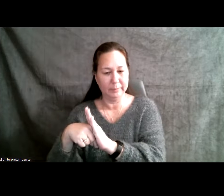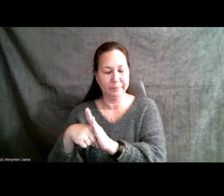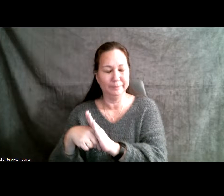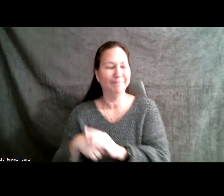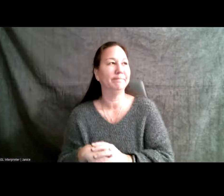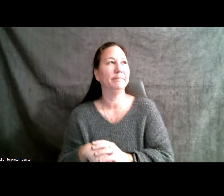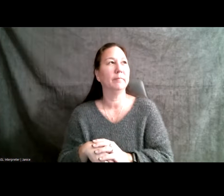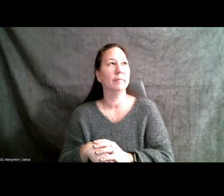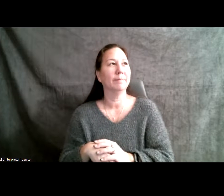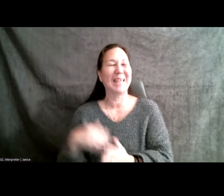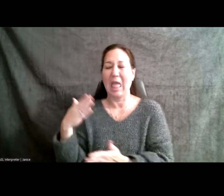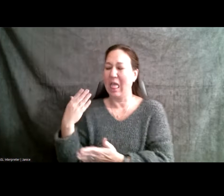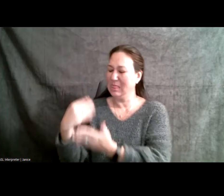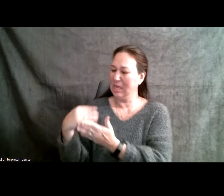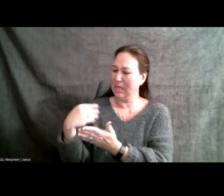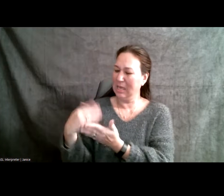I'm